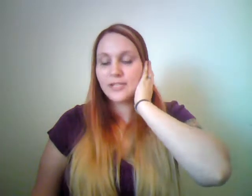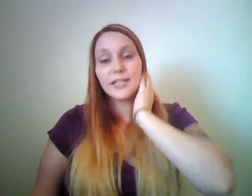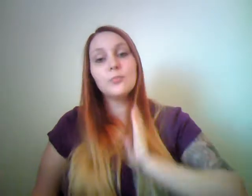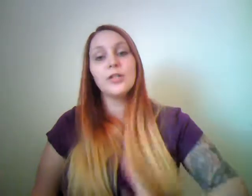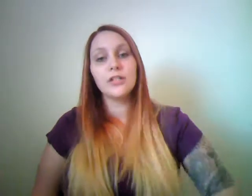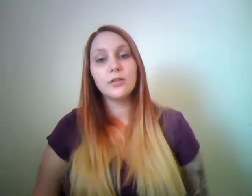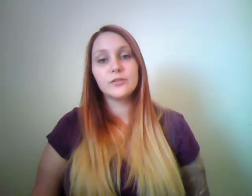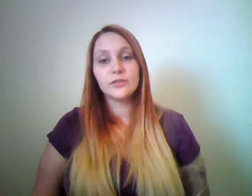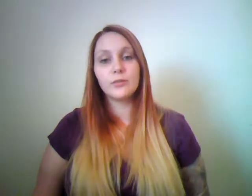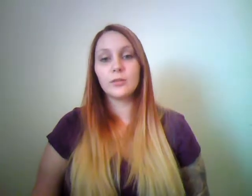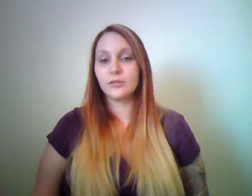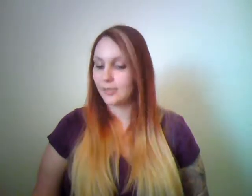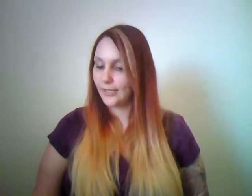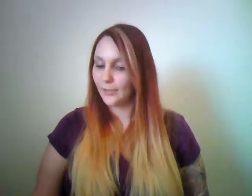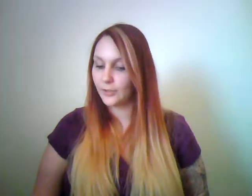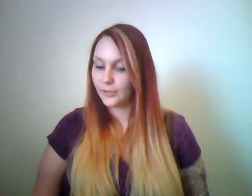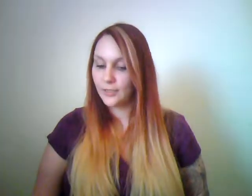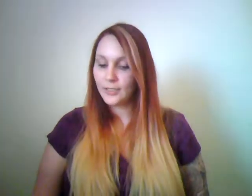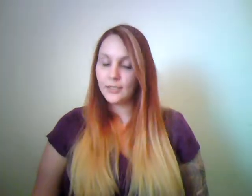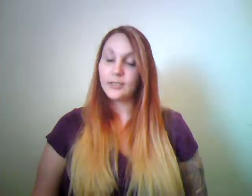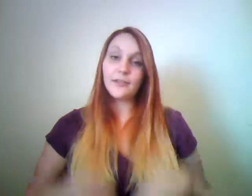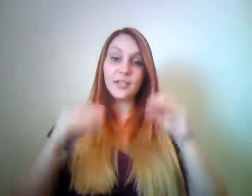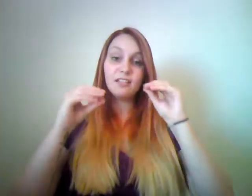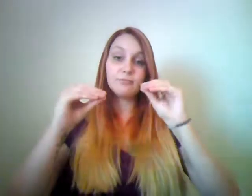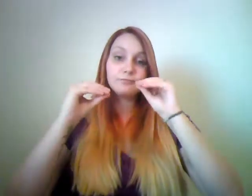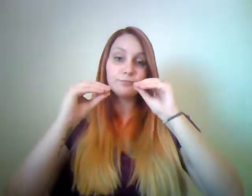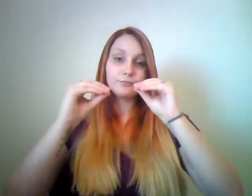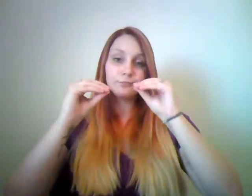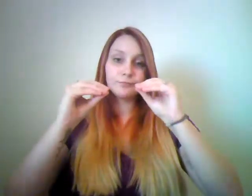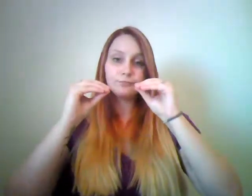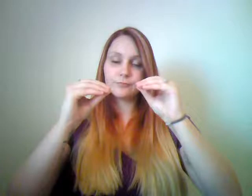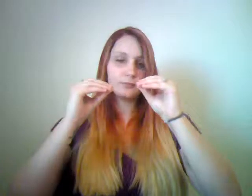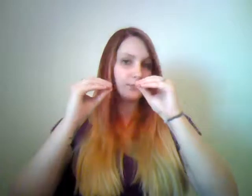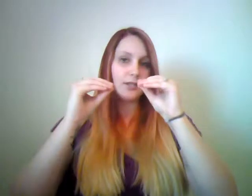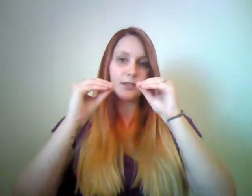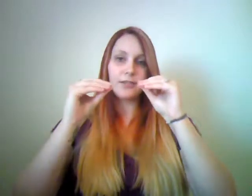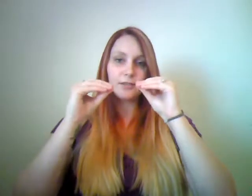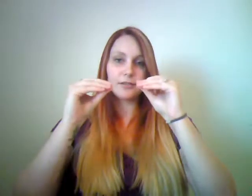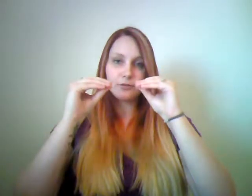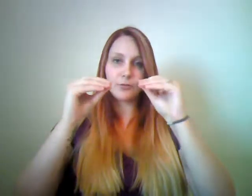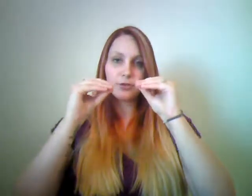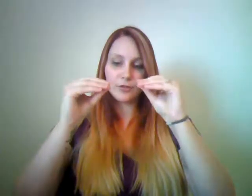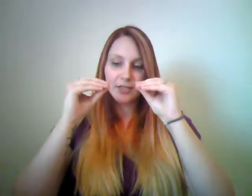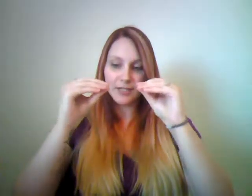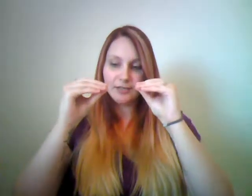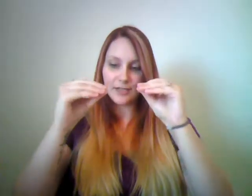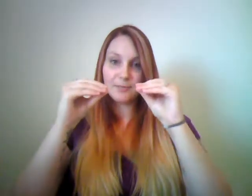sticking pretty close to the words on that one. Nothing. Nothing. It's a squish toes again, same as